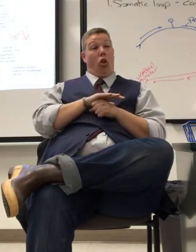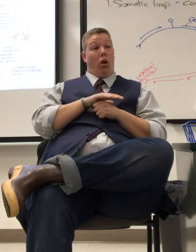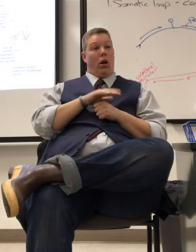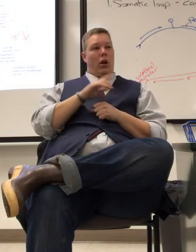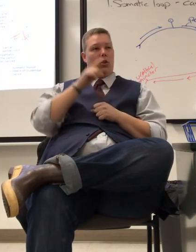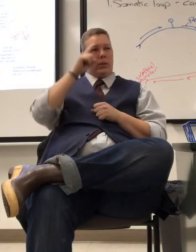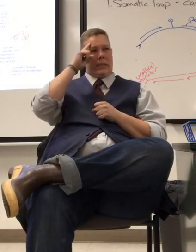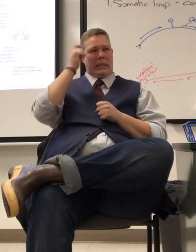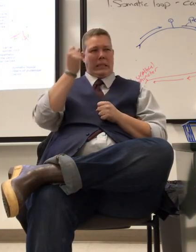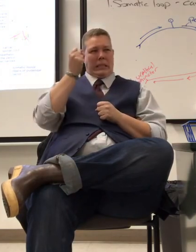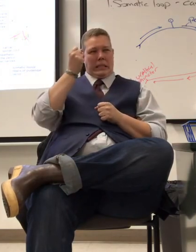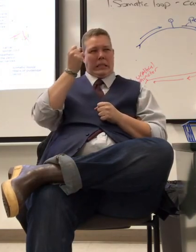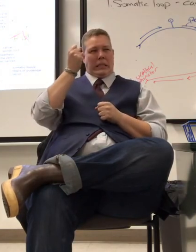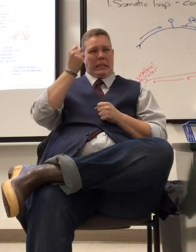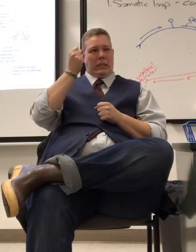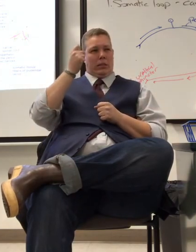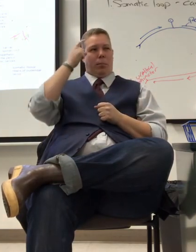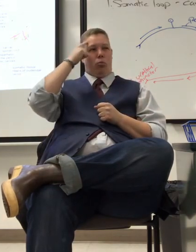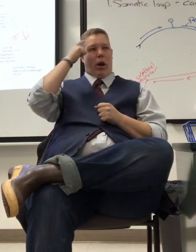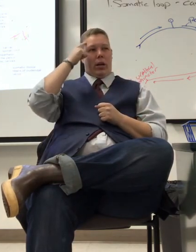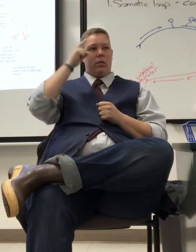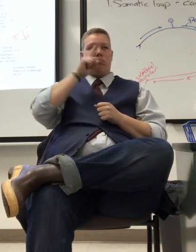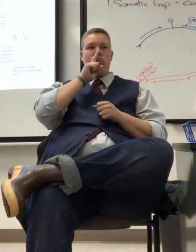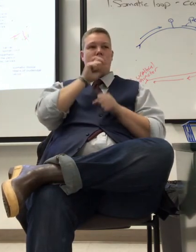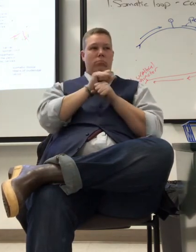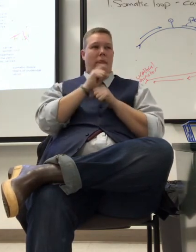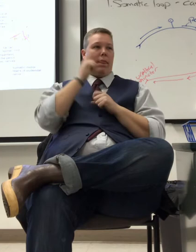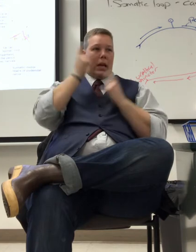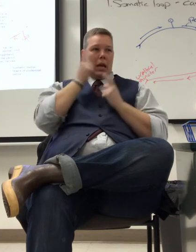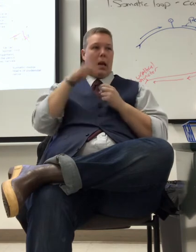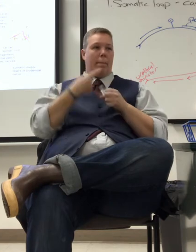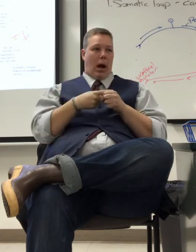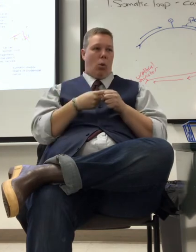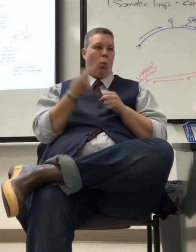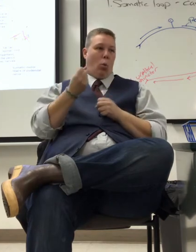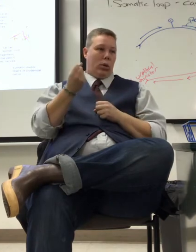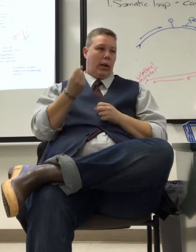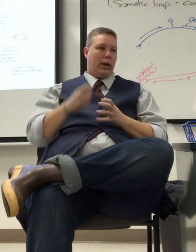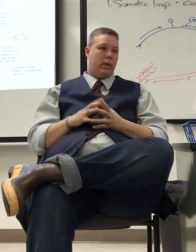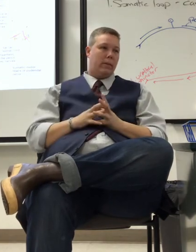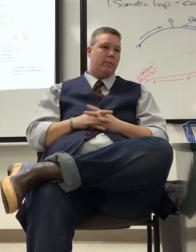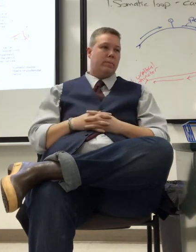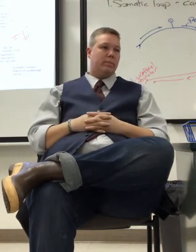a conscious effort to hold it in, right? So you can get to the restroom.